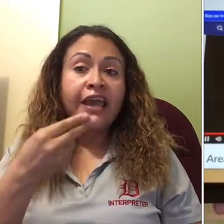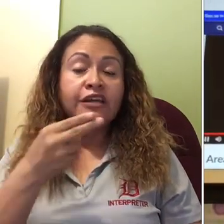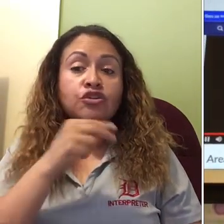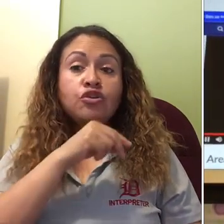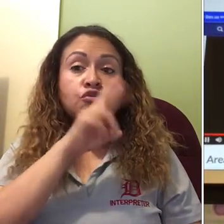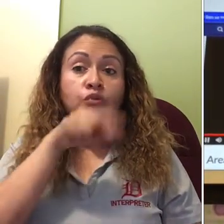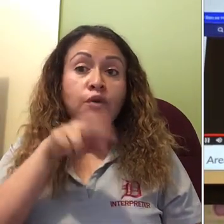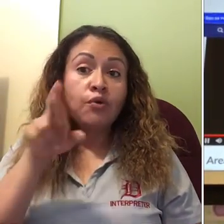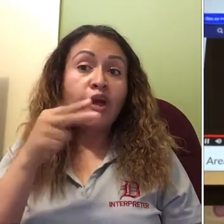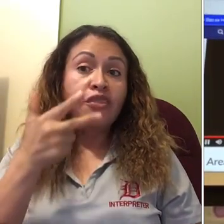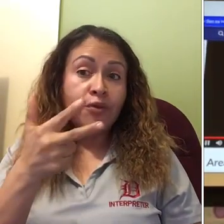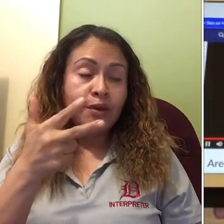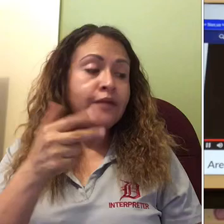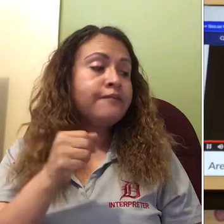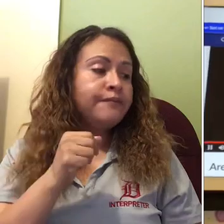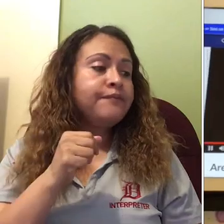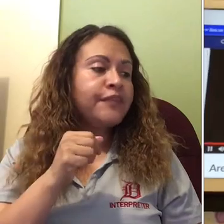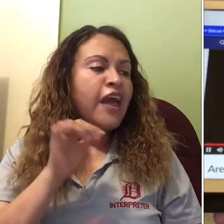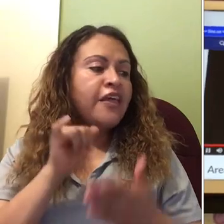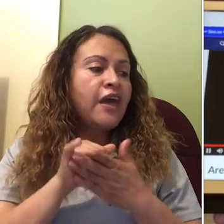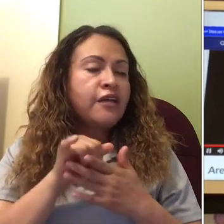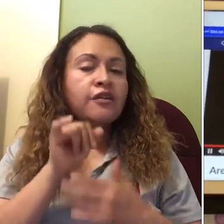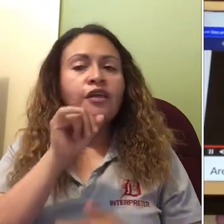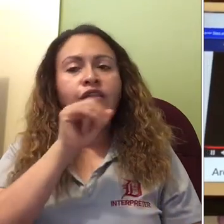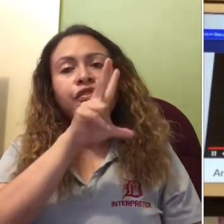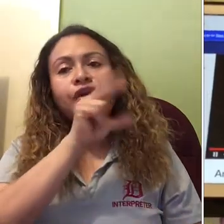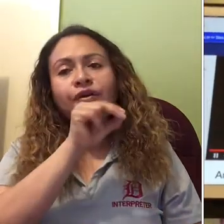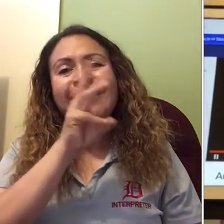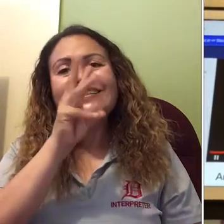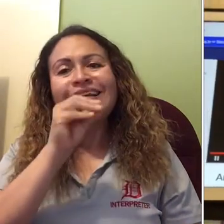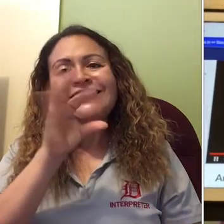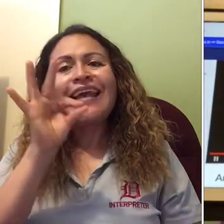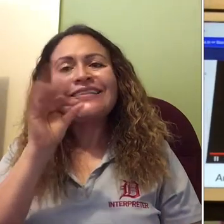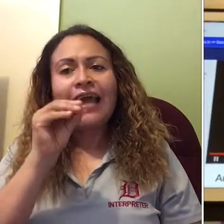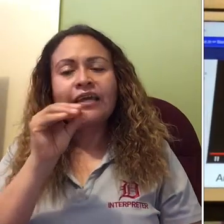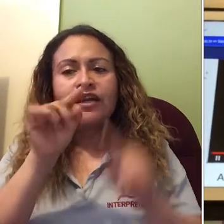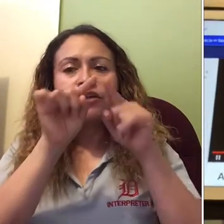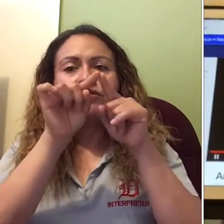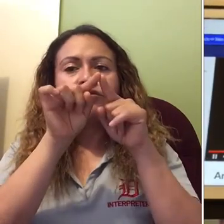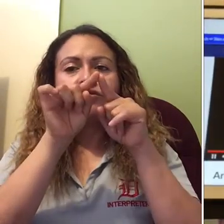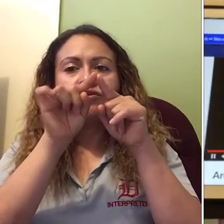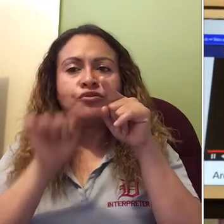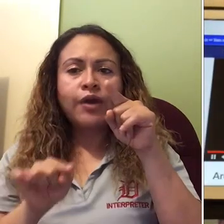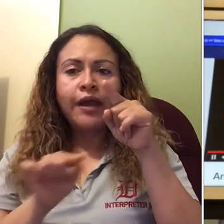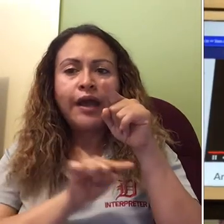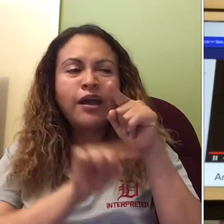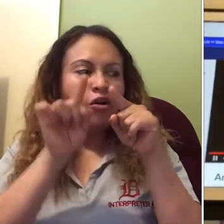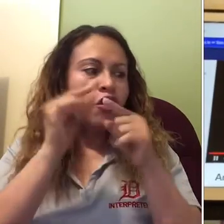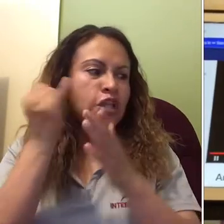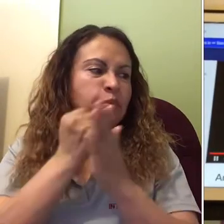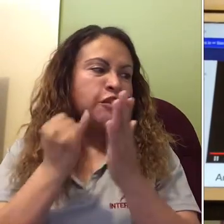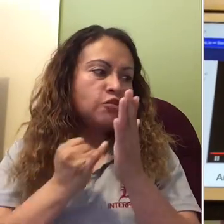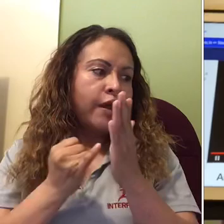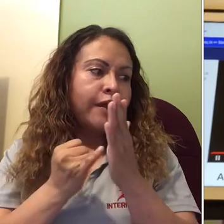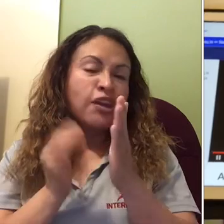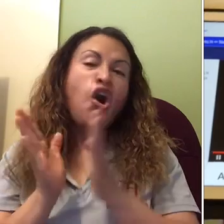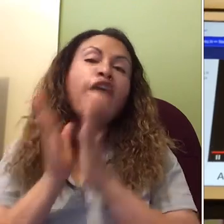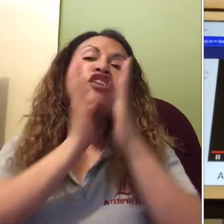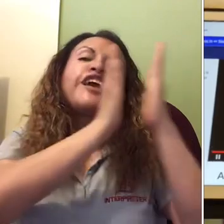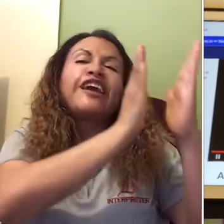well, hopefully we've already recognized that this is a 30, 60, 90 triangle. Let me draw it over here. So this is a